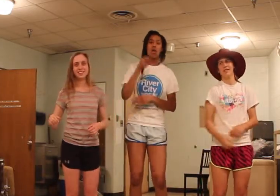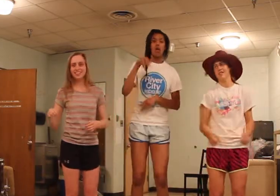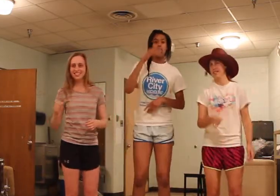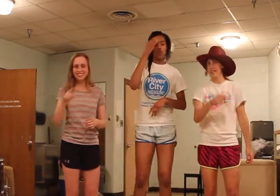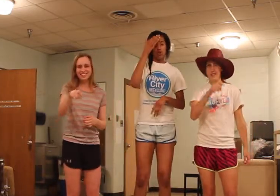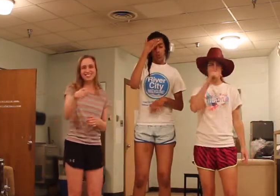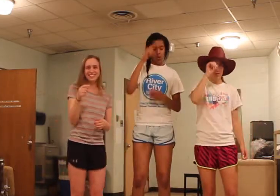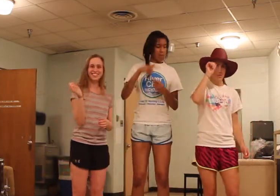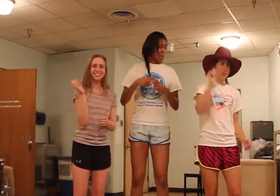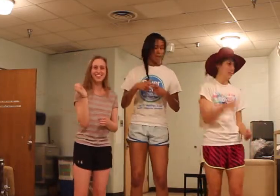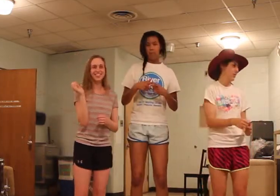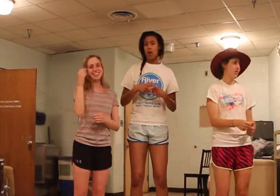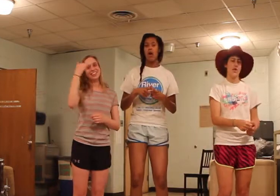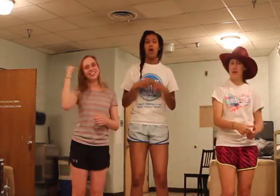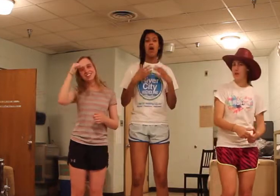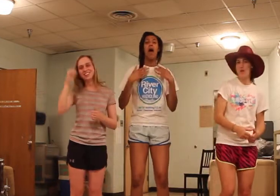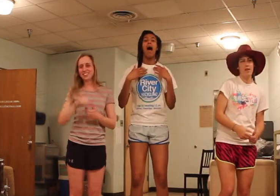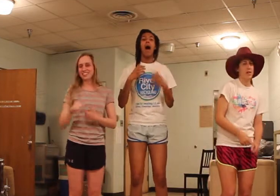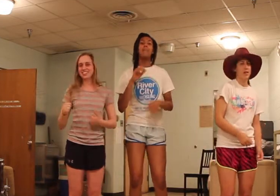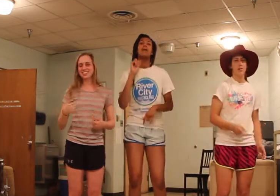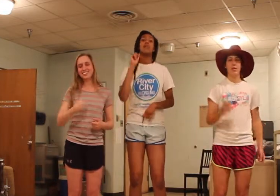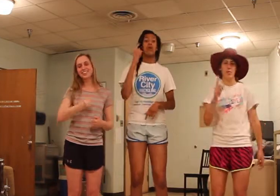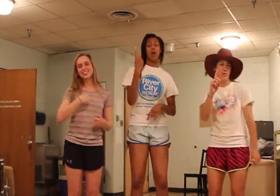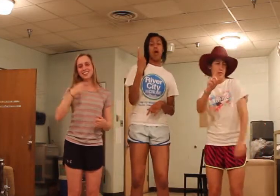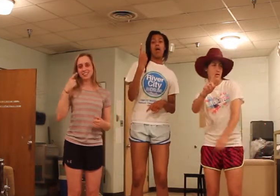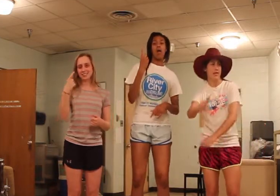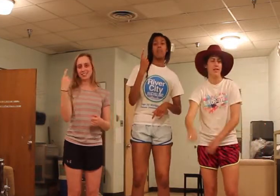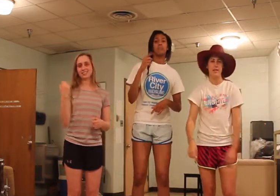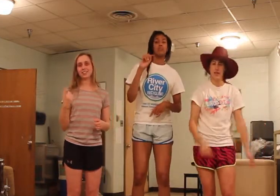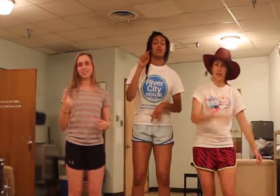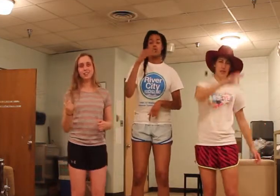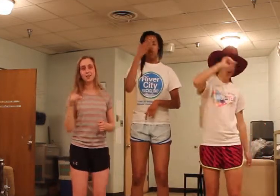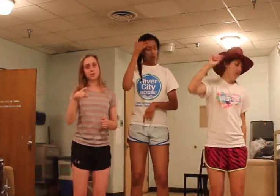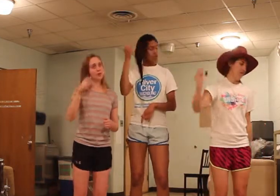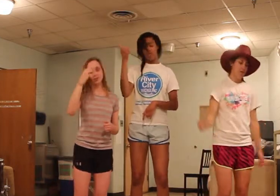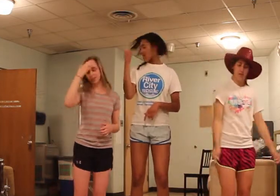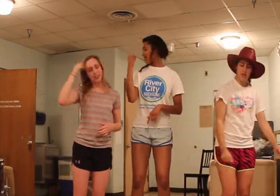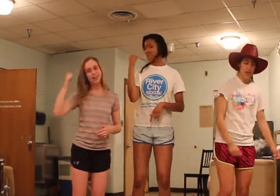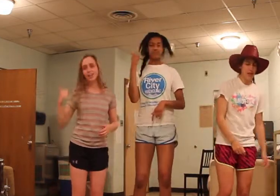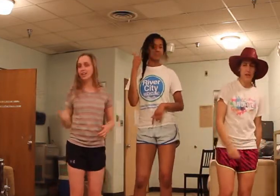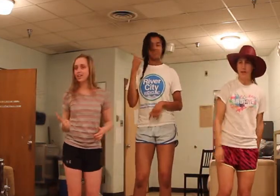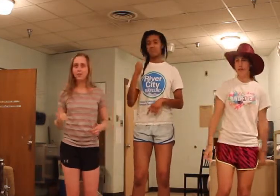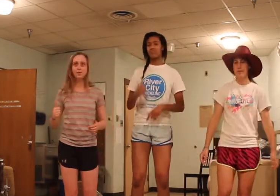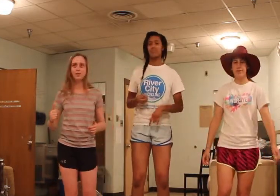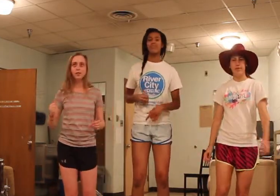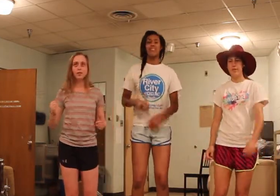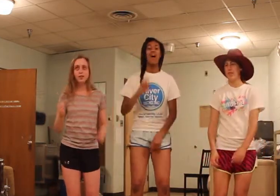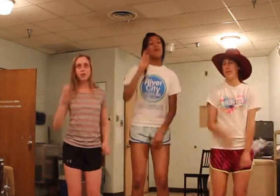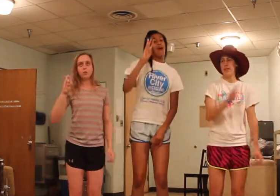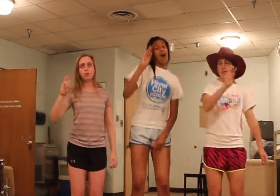won't remember, I'll be the one, you won't forget You won't forget